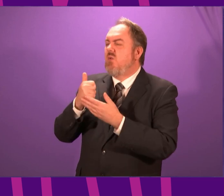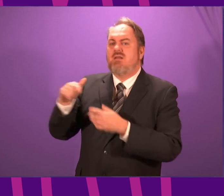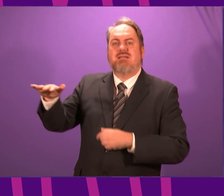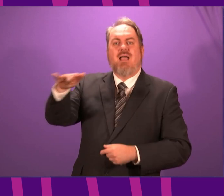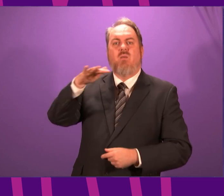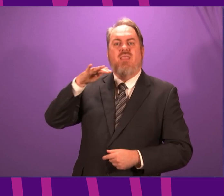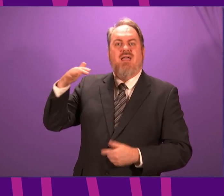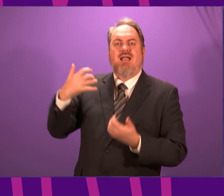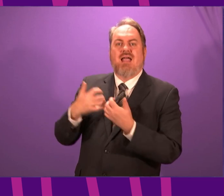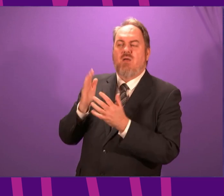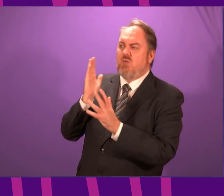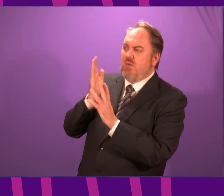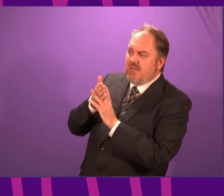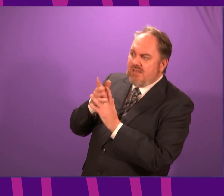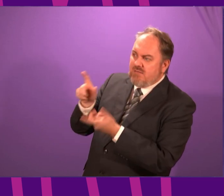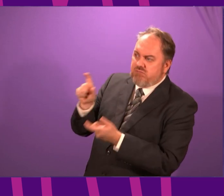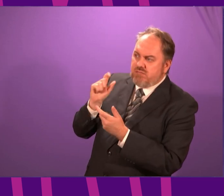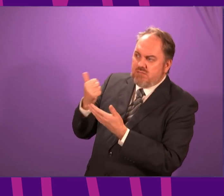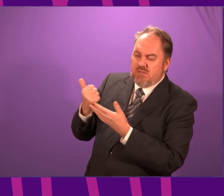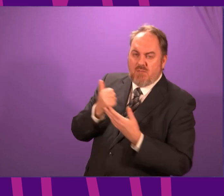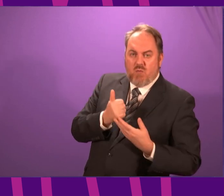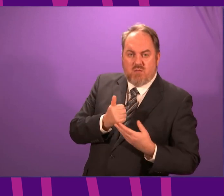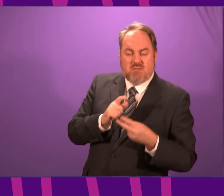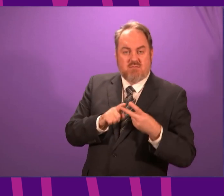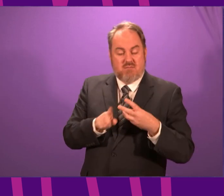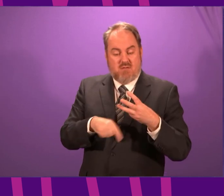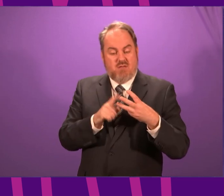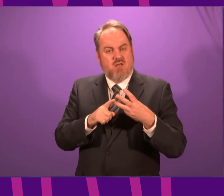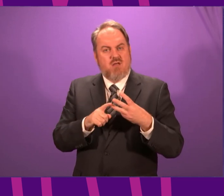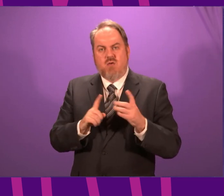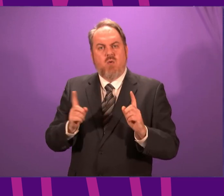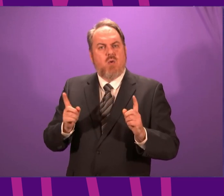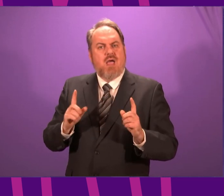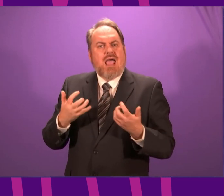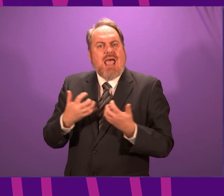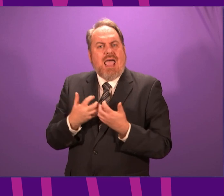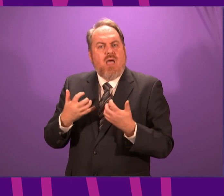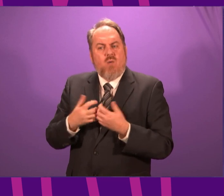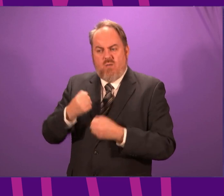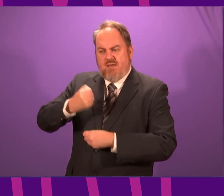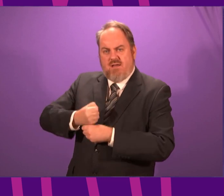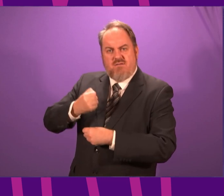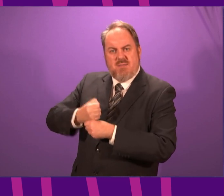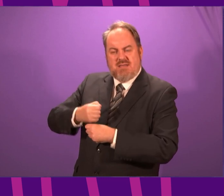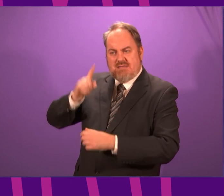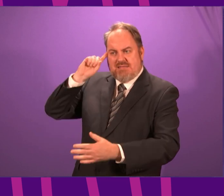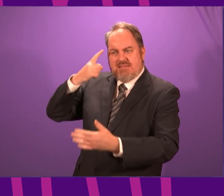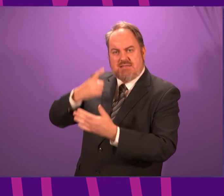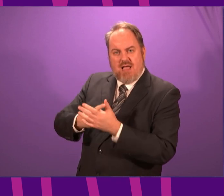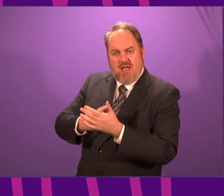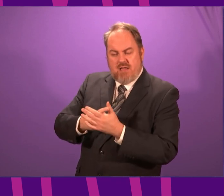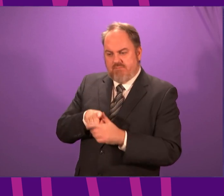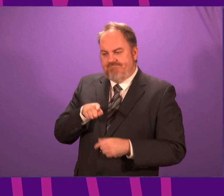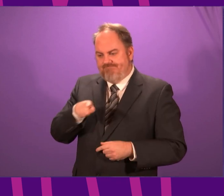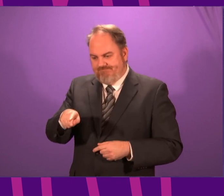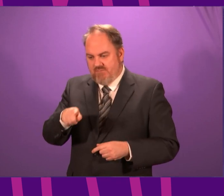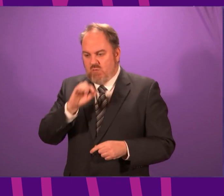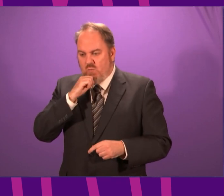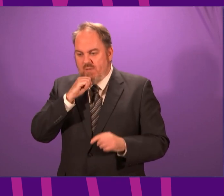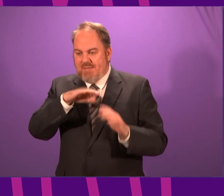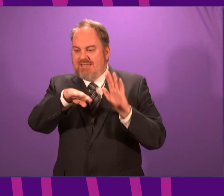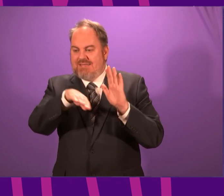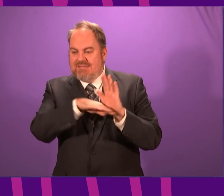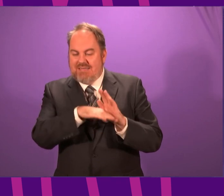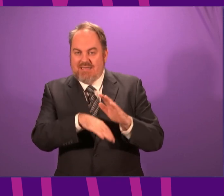how easily it can be accessed. And third, clarity over what measurements the government will use to trigger the raising or lowering of those